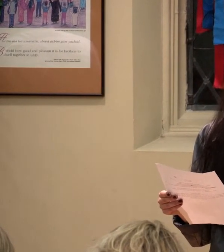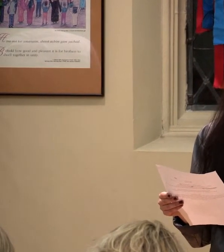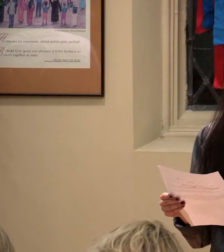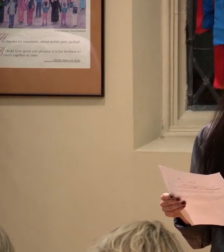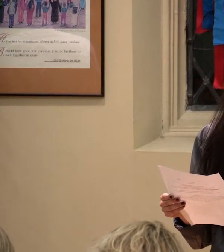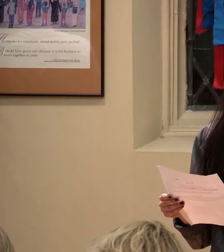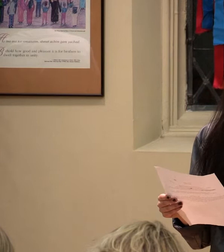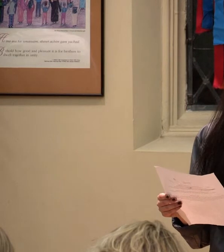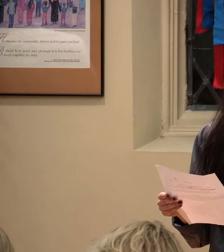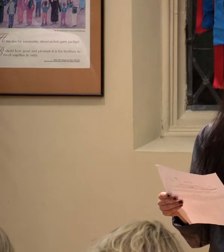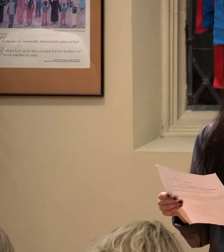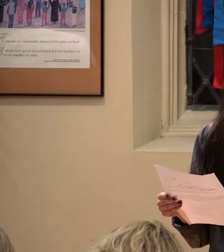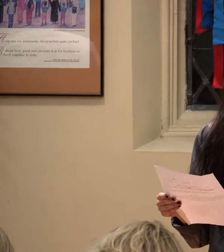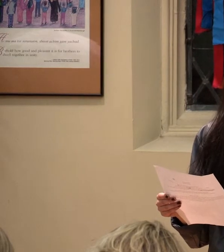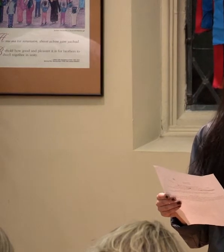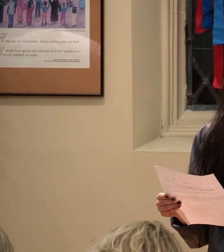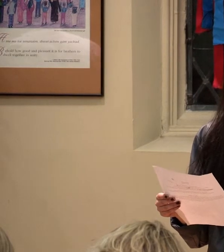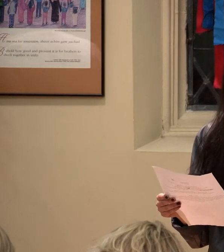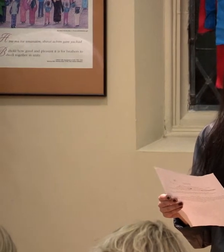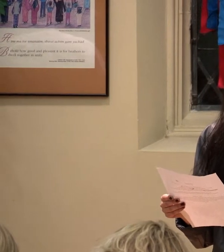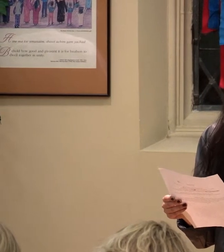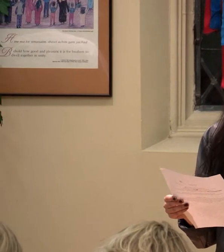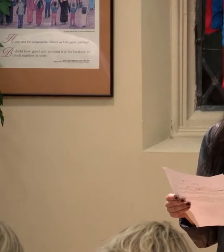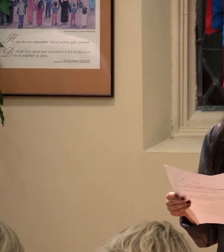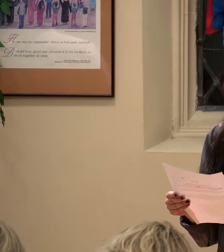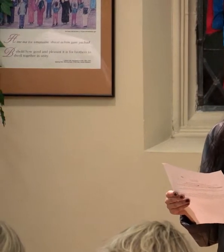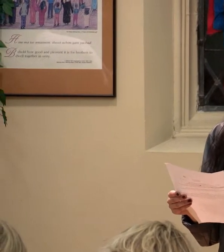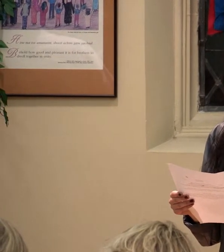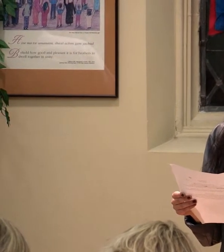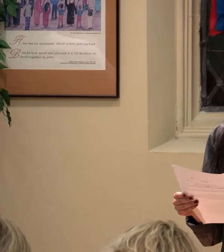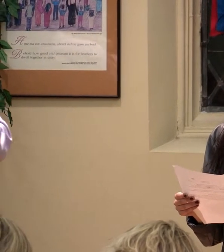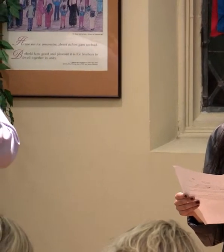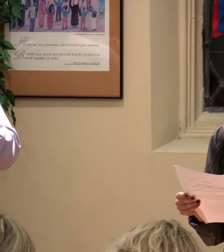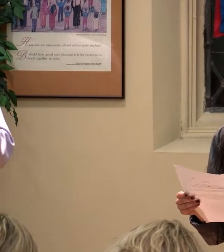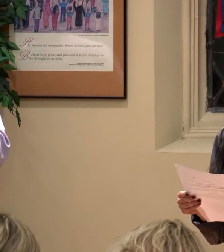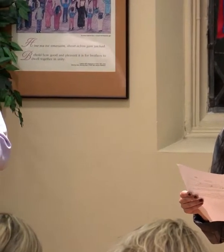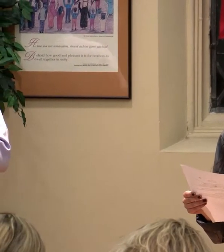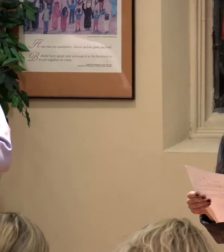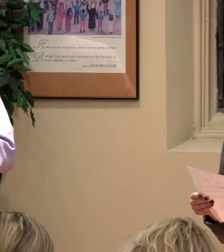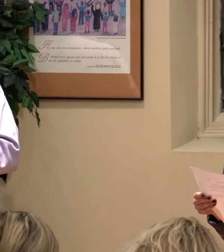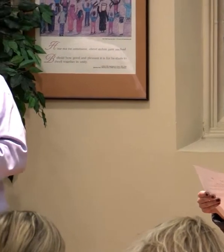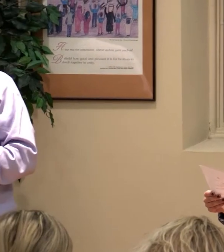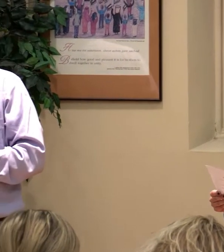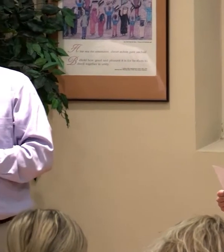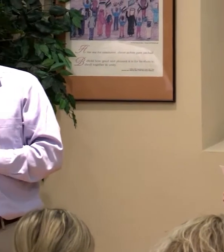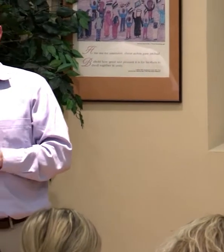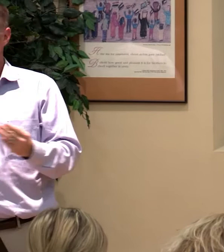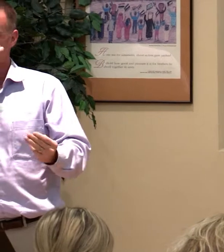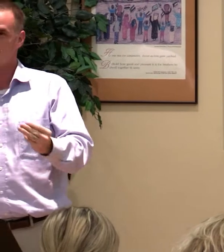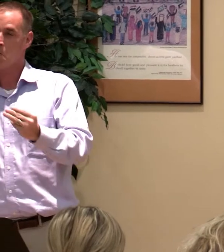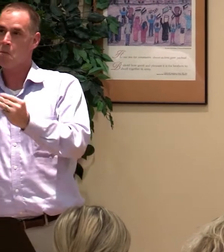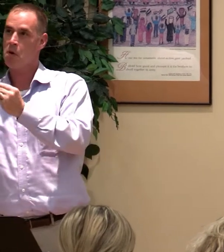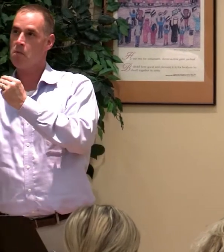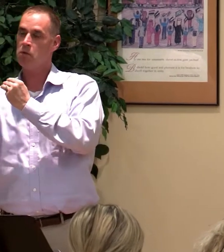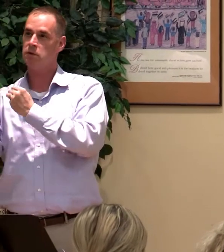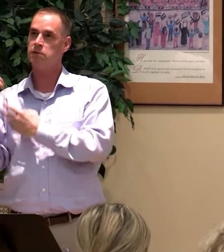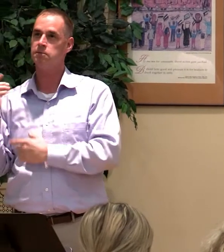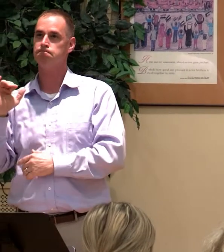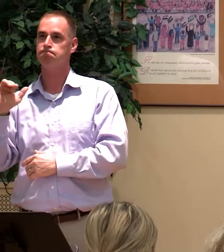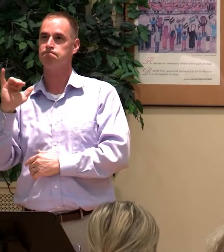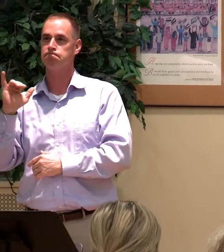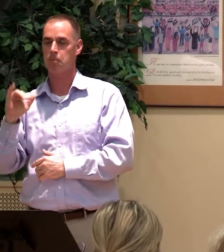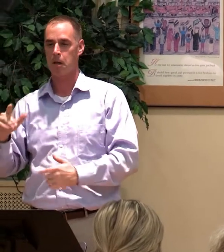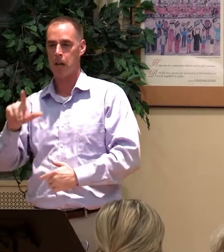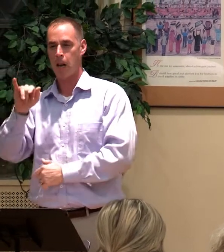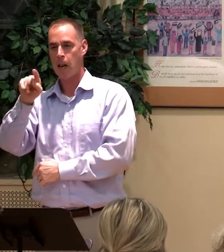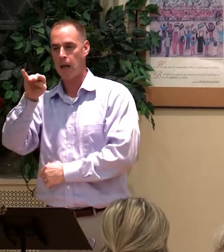hands, I am her just as she is me. She is kept alive by memories of limestone and nameless things.